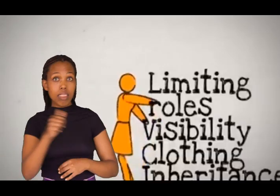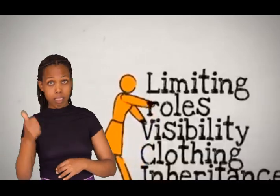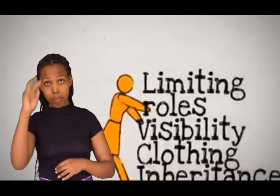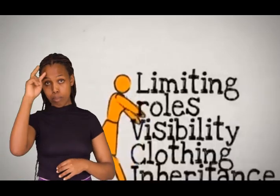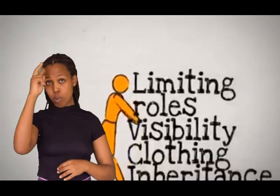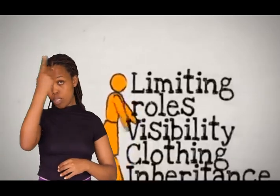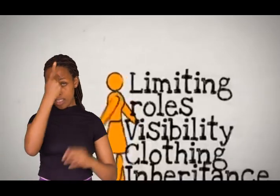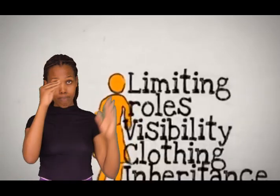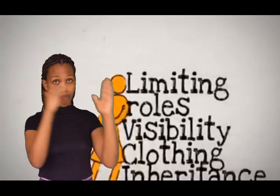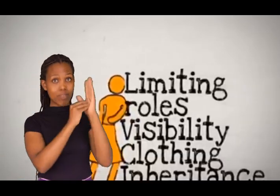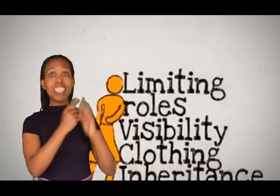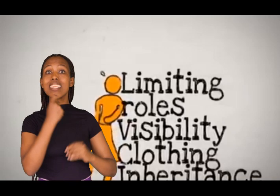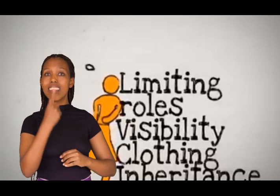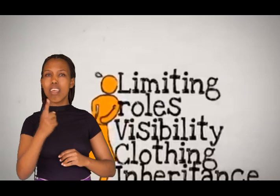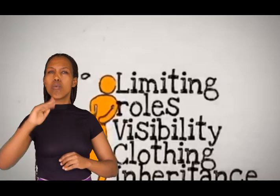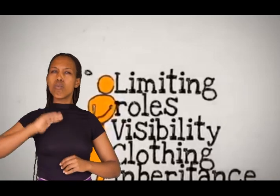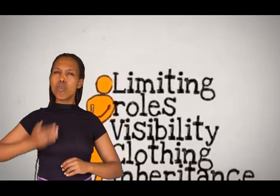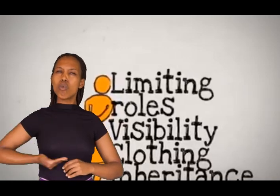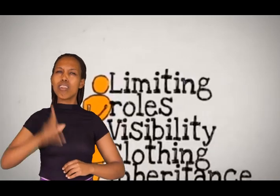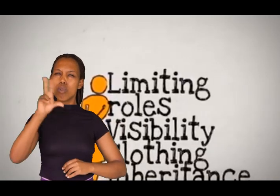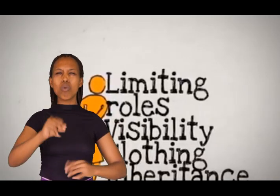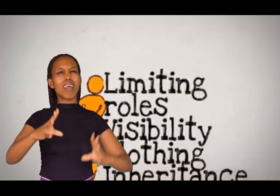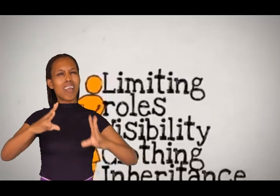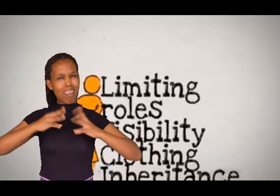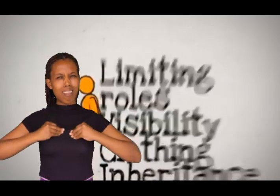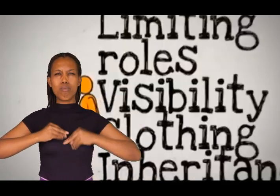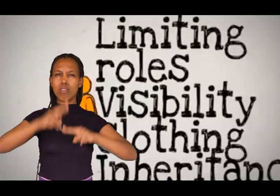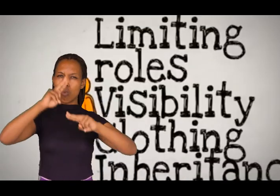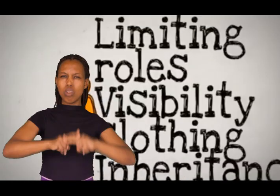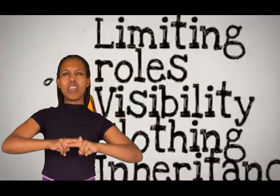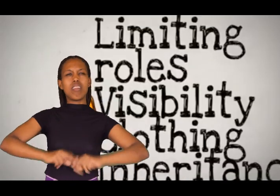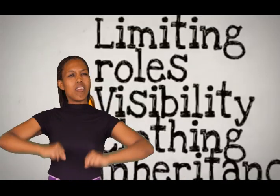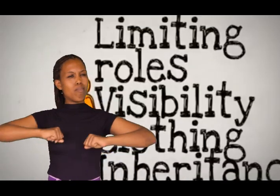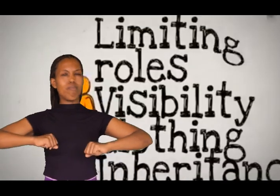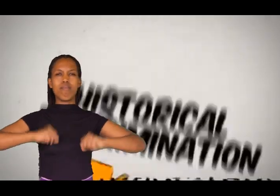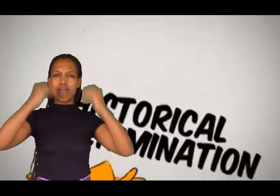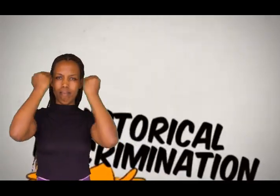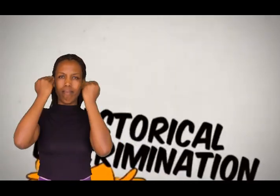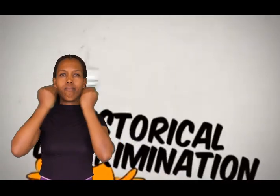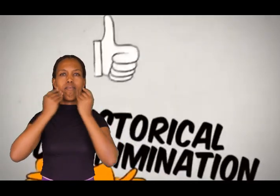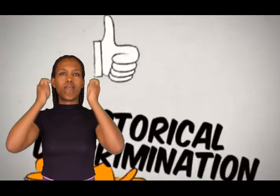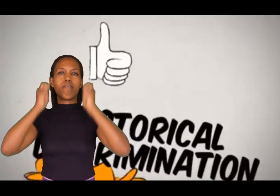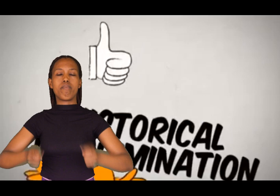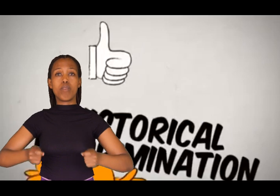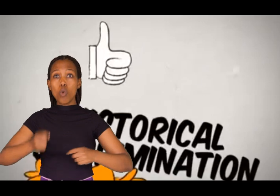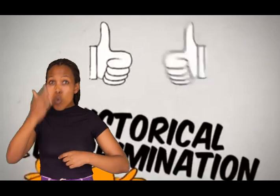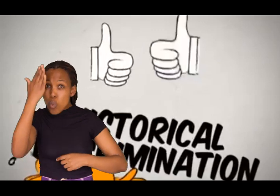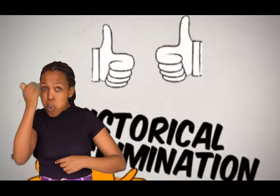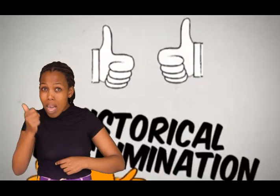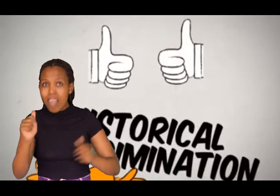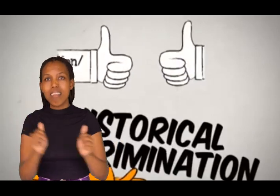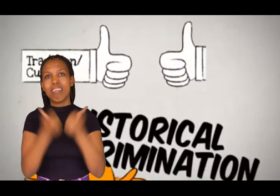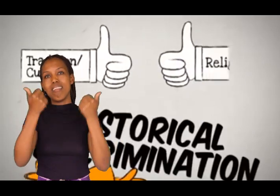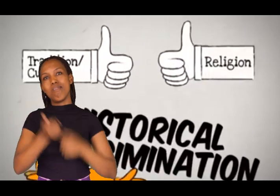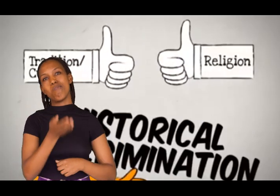But this indirectly disqualifies all the women reporters, as there is another policy that disallows